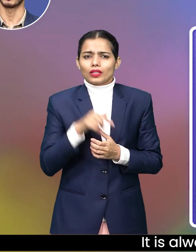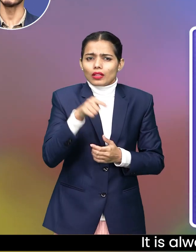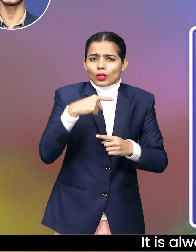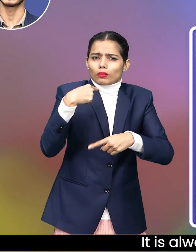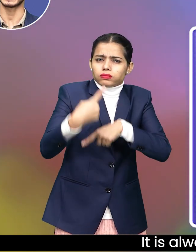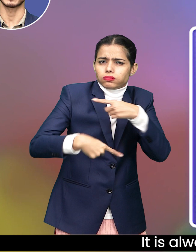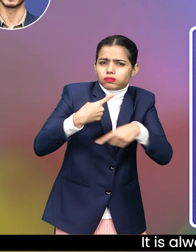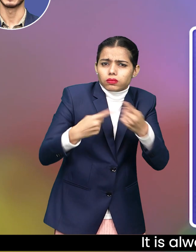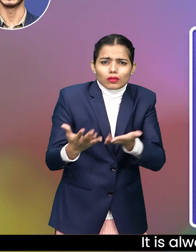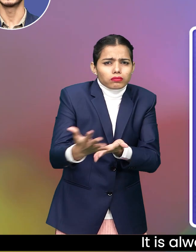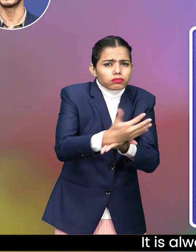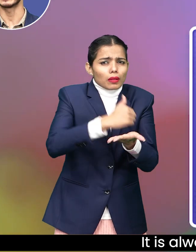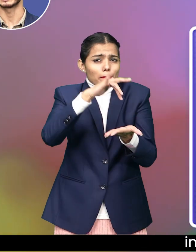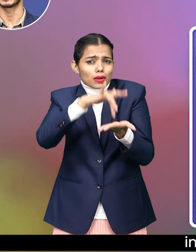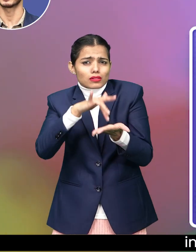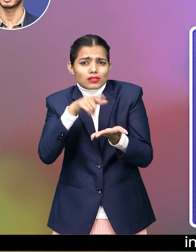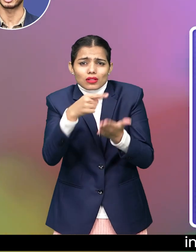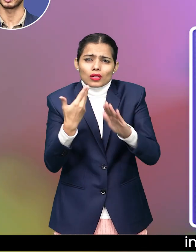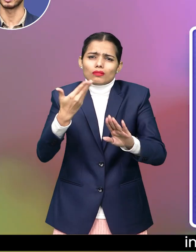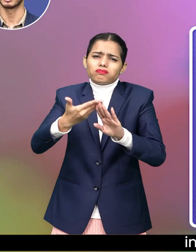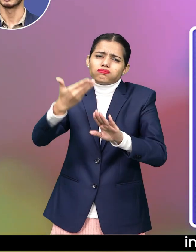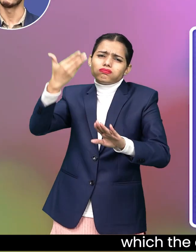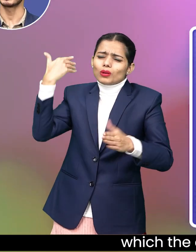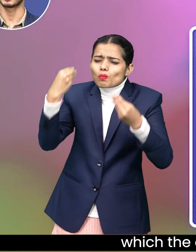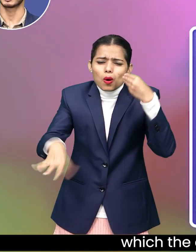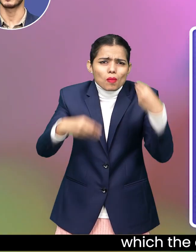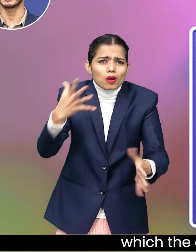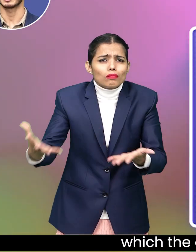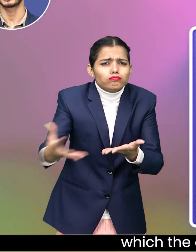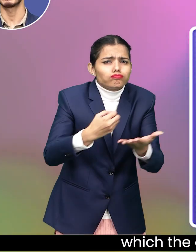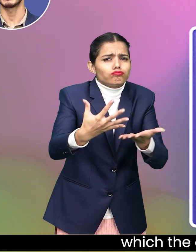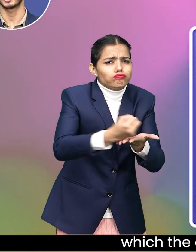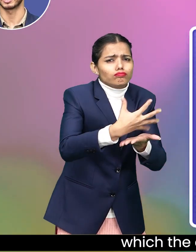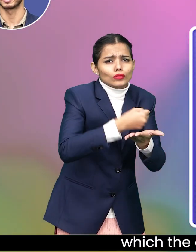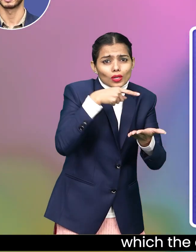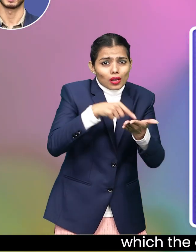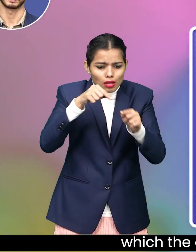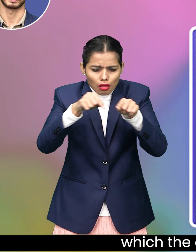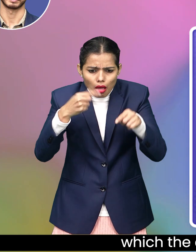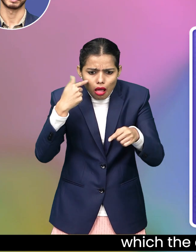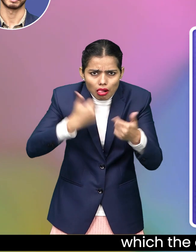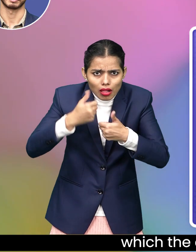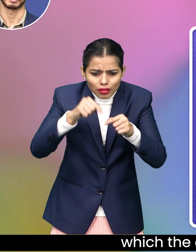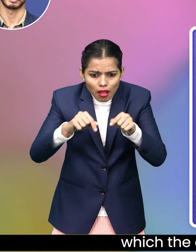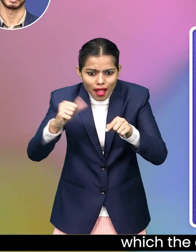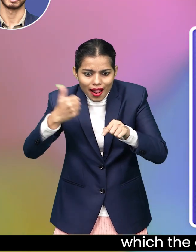It is always connected in series in a circuit through which the current is to be measured.